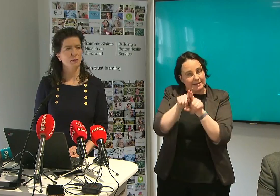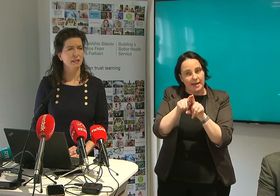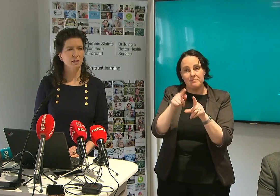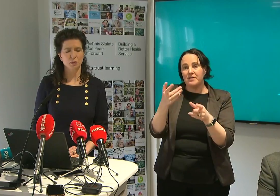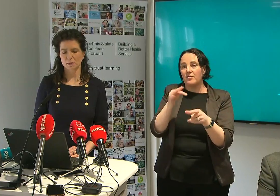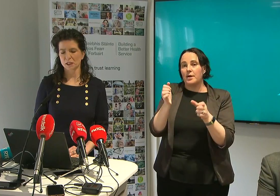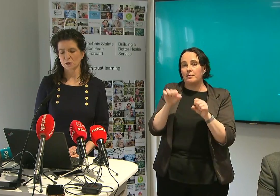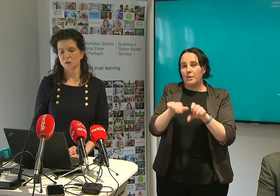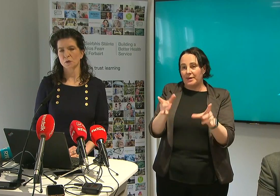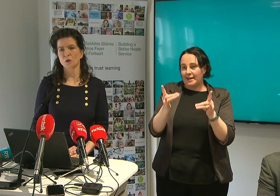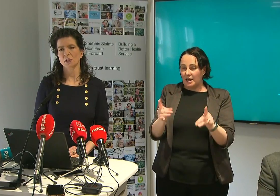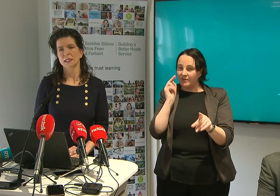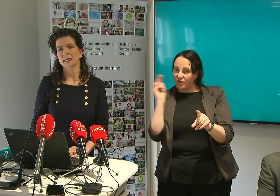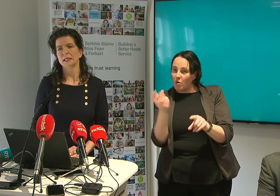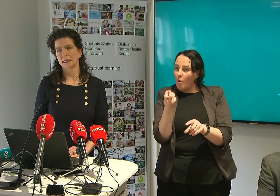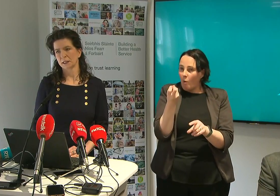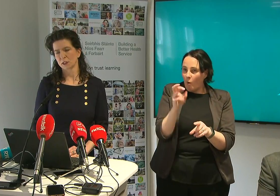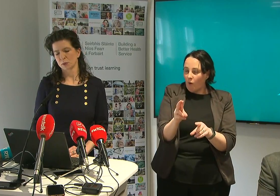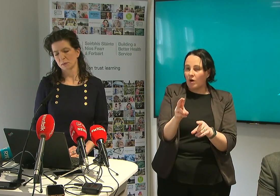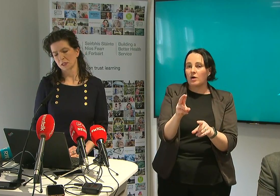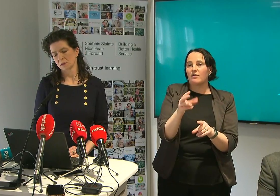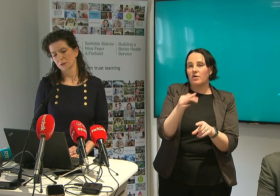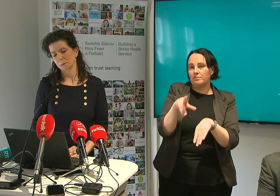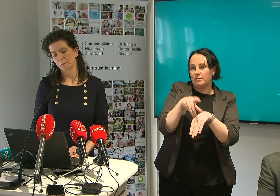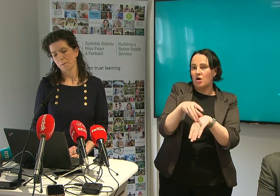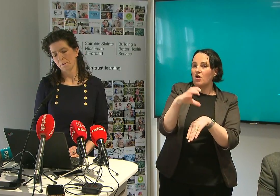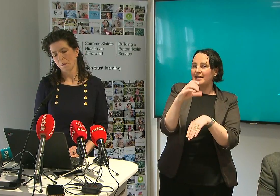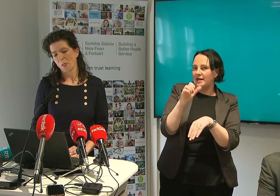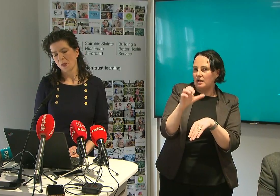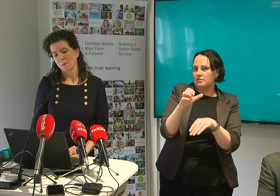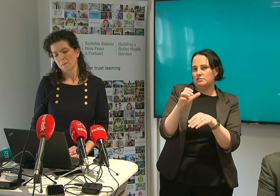that's from a public health perspective or a clinical perspective.